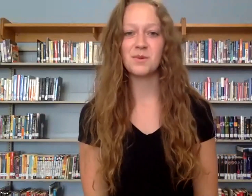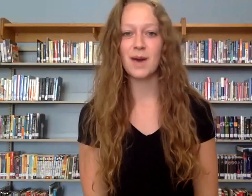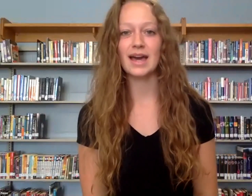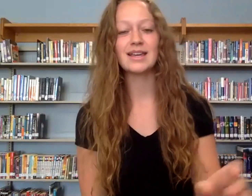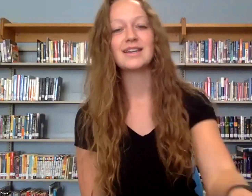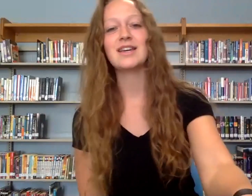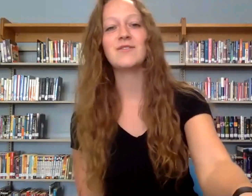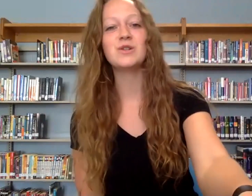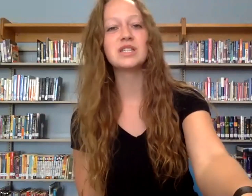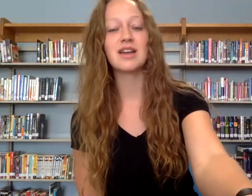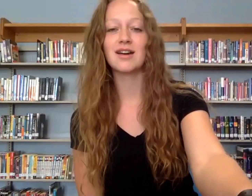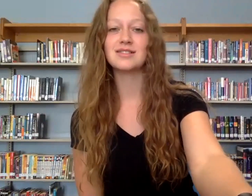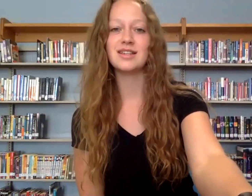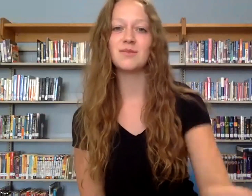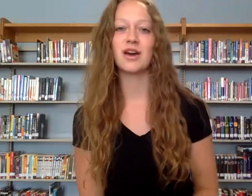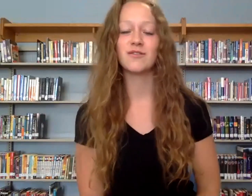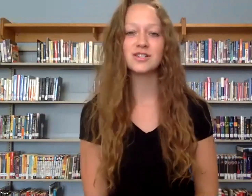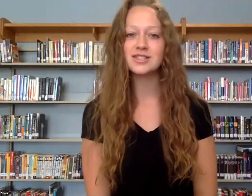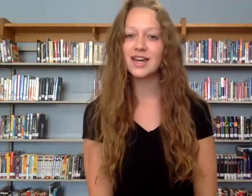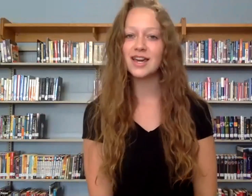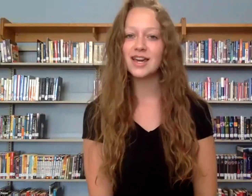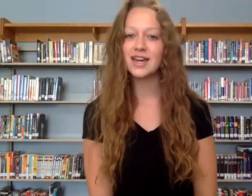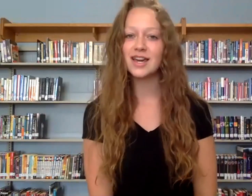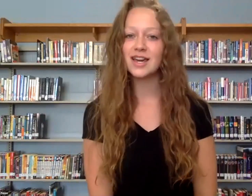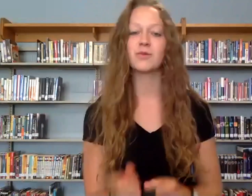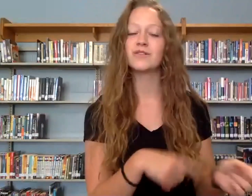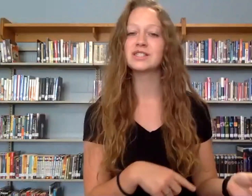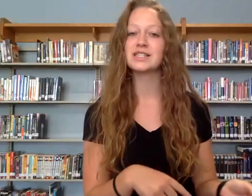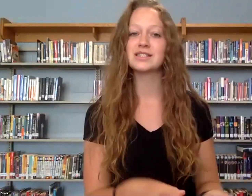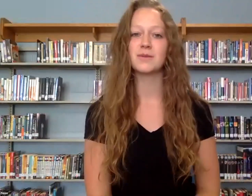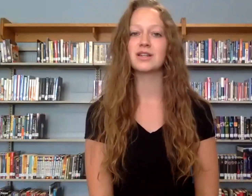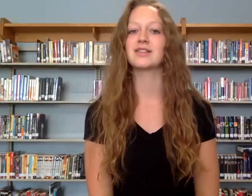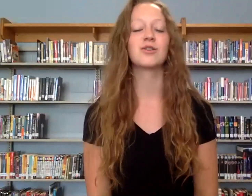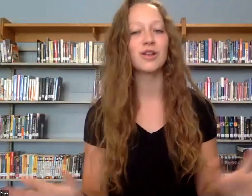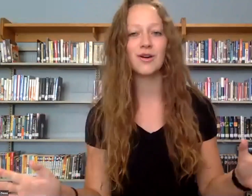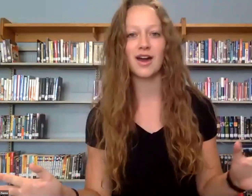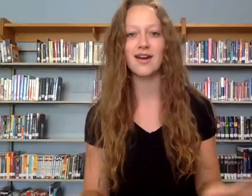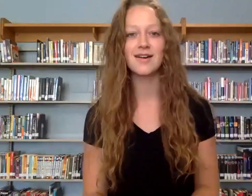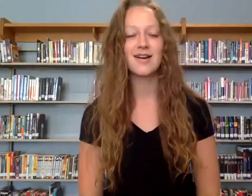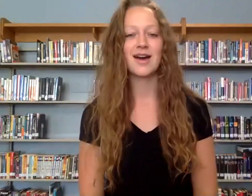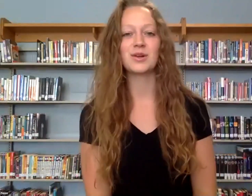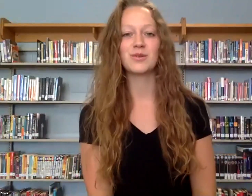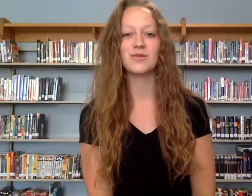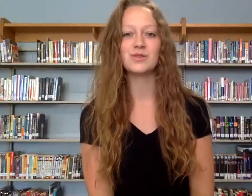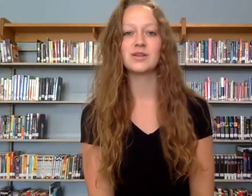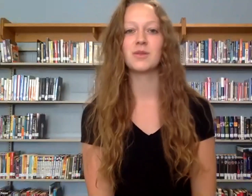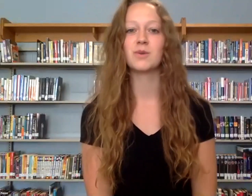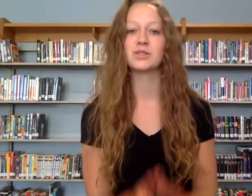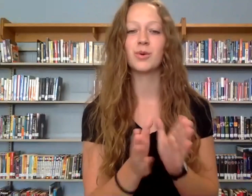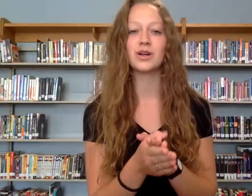back. If you did not see my first ASL video from previously this summer, that's totally okay. I'm going to review some of the most important